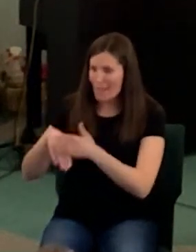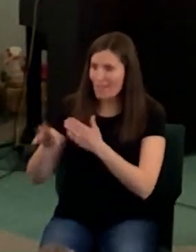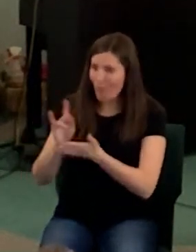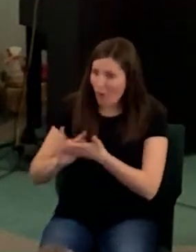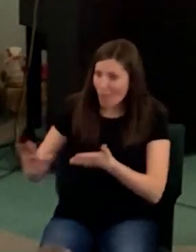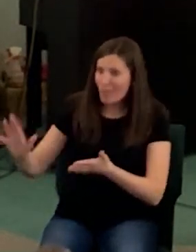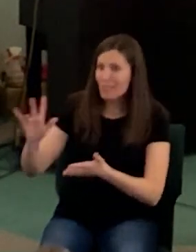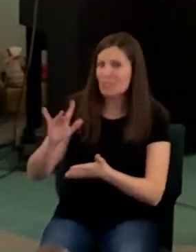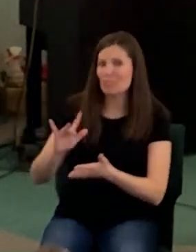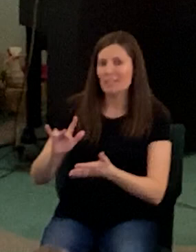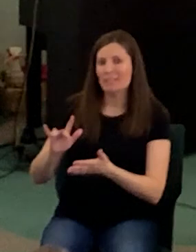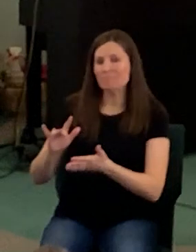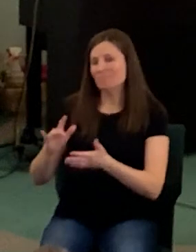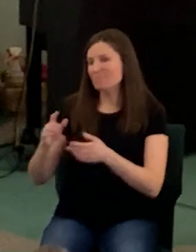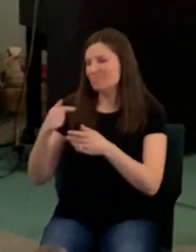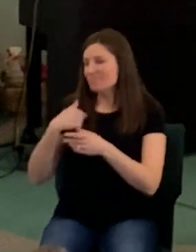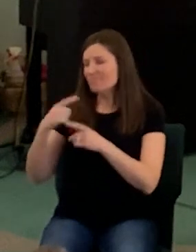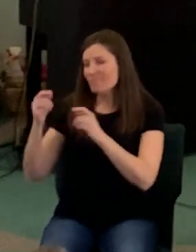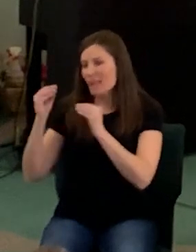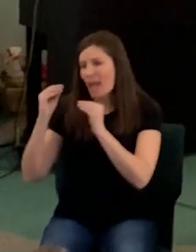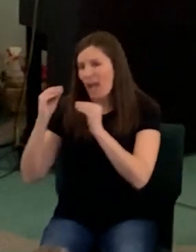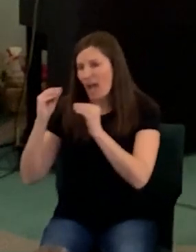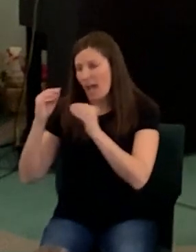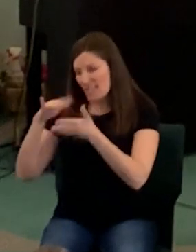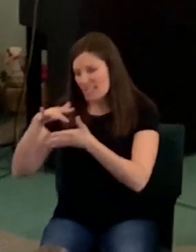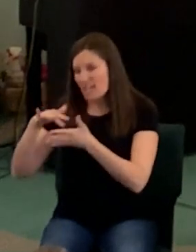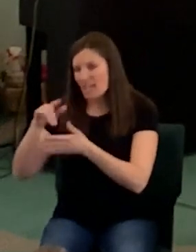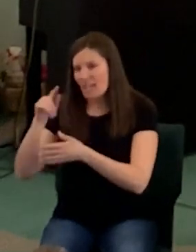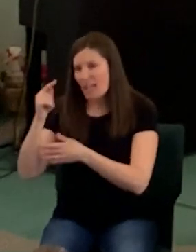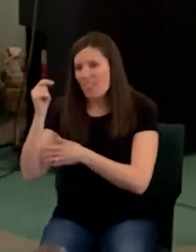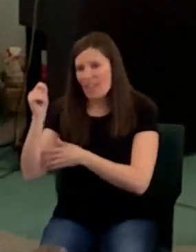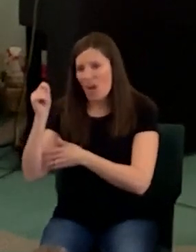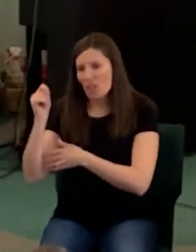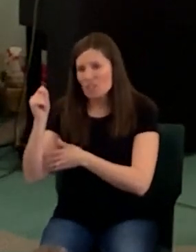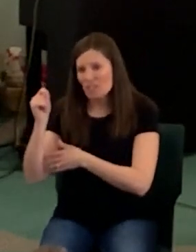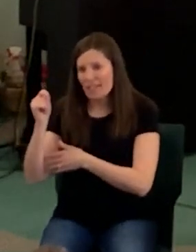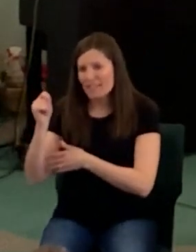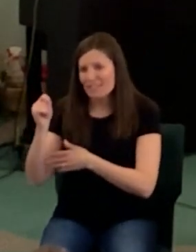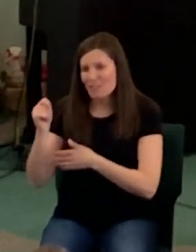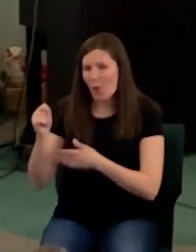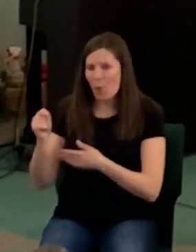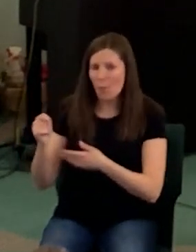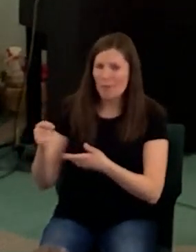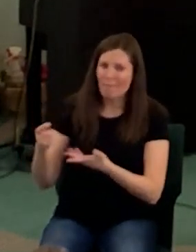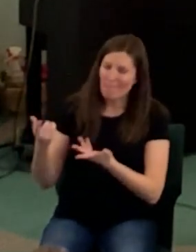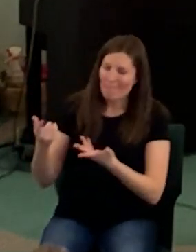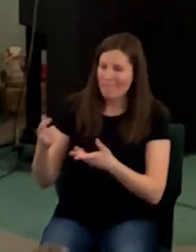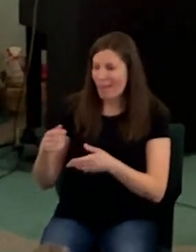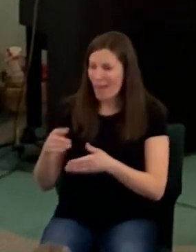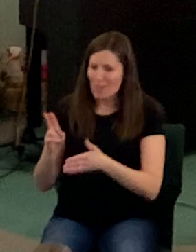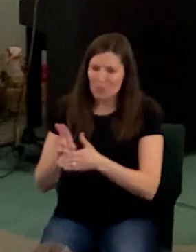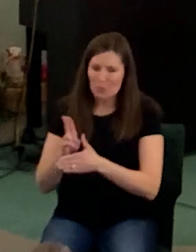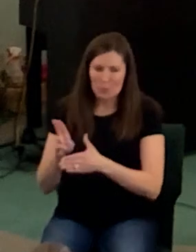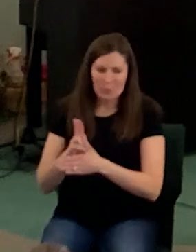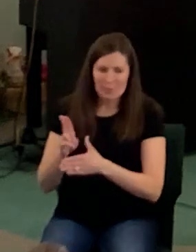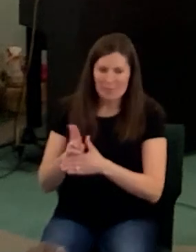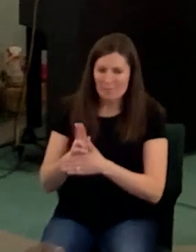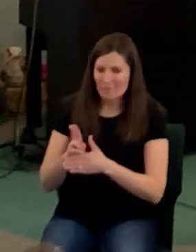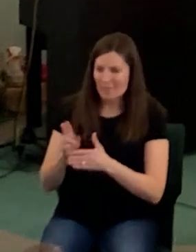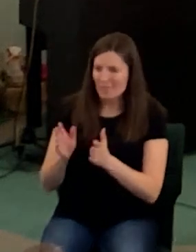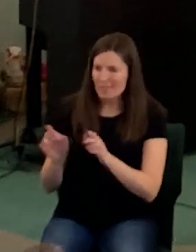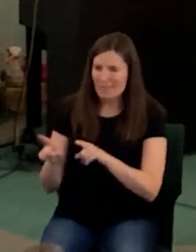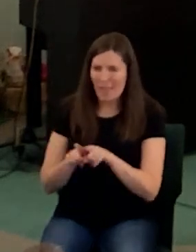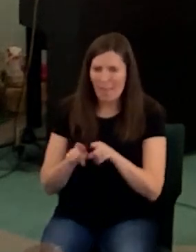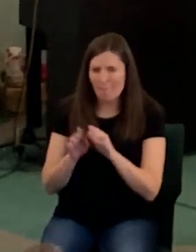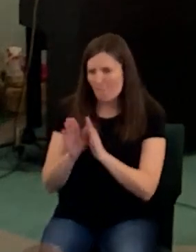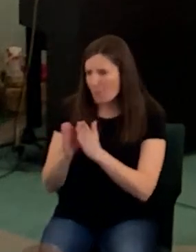understanding of scripture and theology. I use things they taught me about how to work with the board and leaders in the church all the time, how to care for